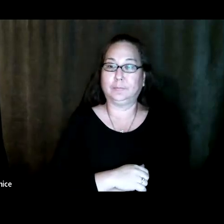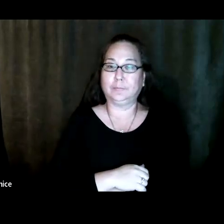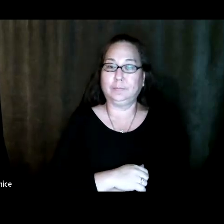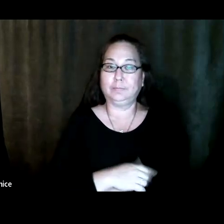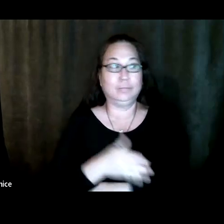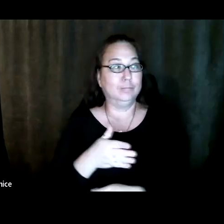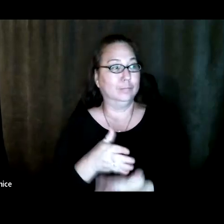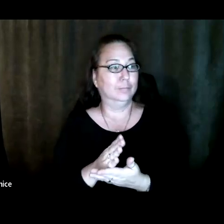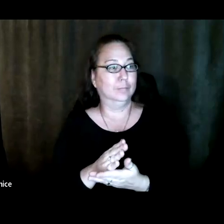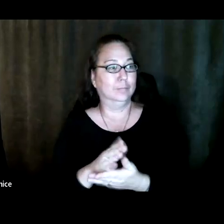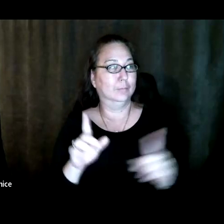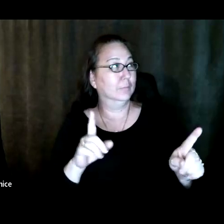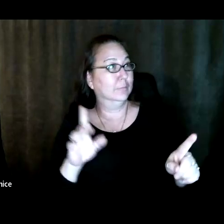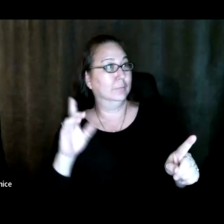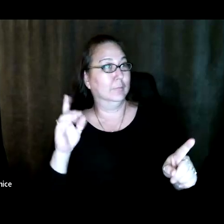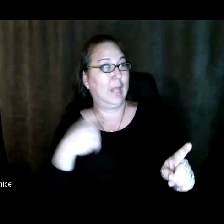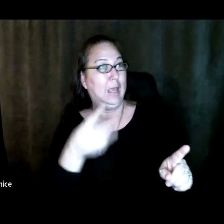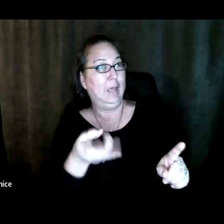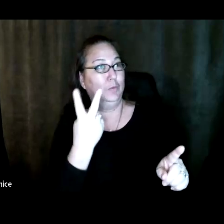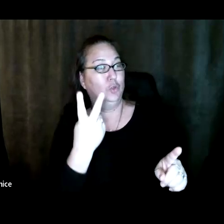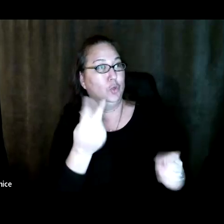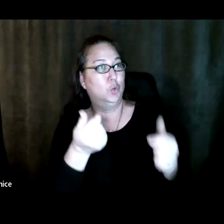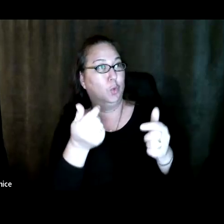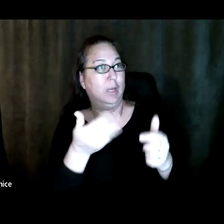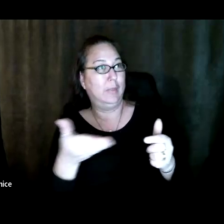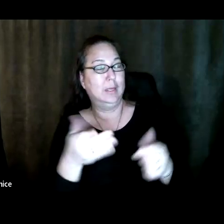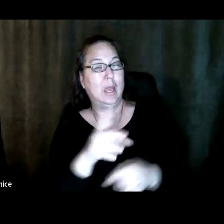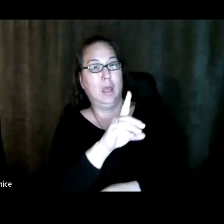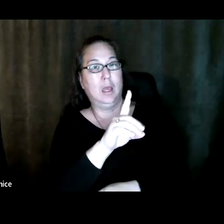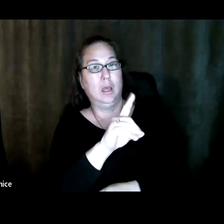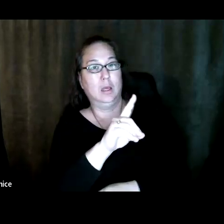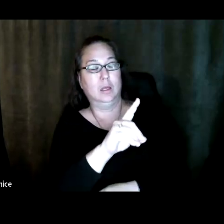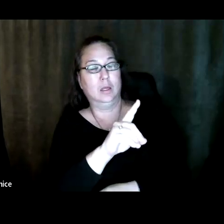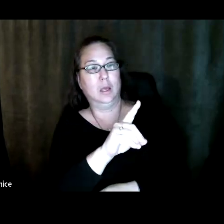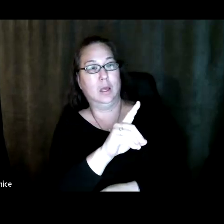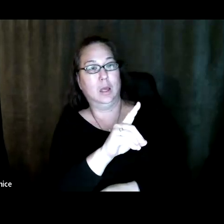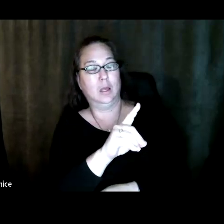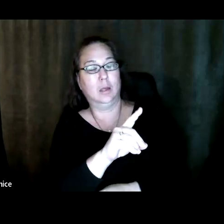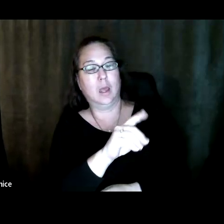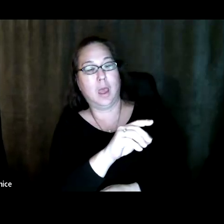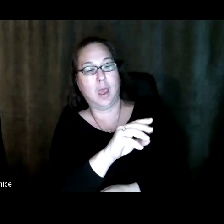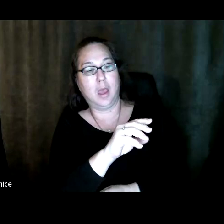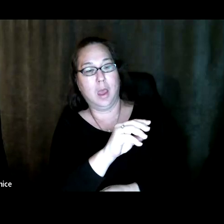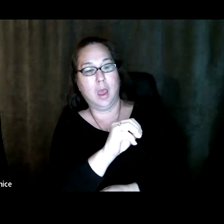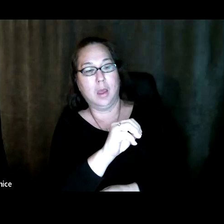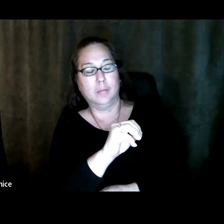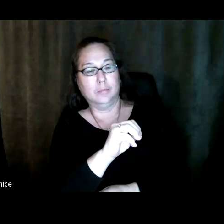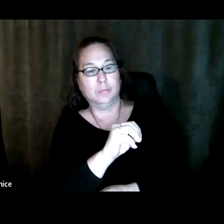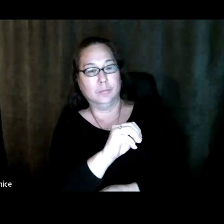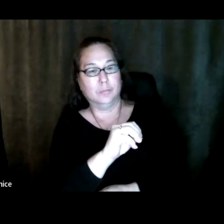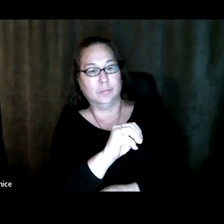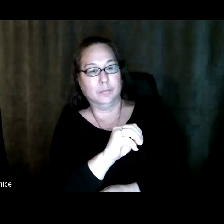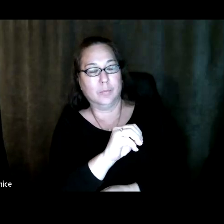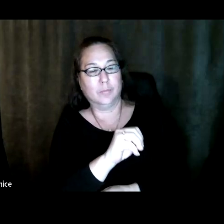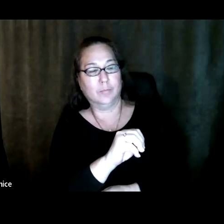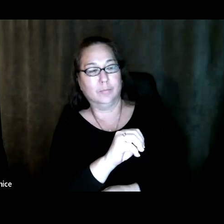All right. Chair. Oh. Two quick things. Superintendent, we heard during public comment earlier from a parent who